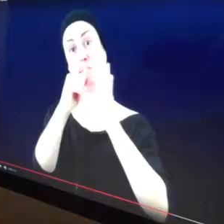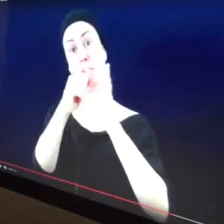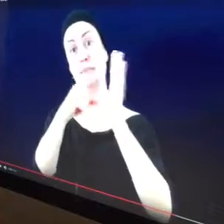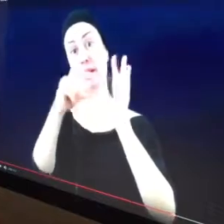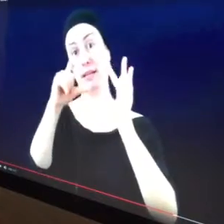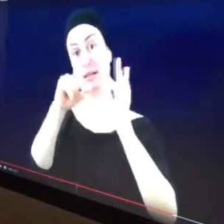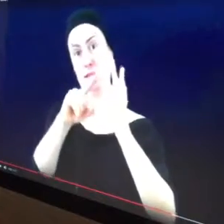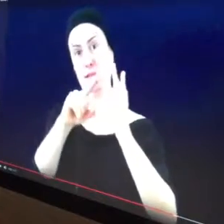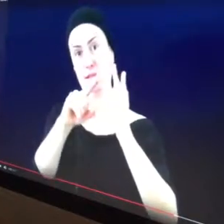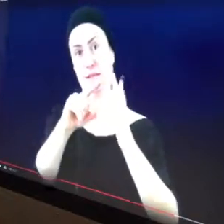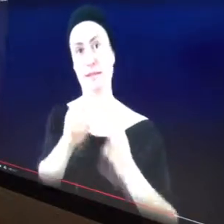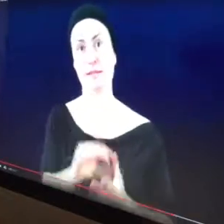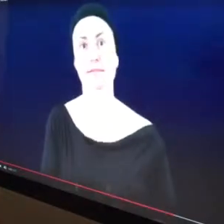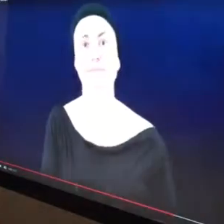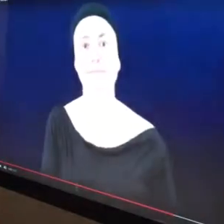is referred to as viewer space.